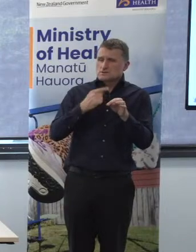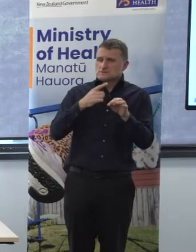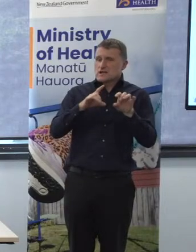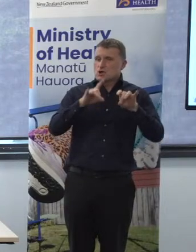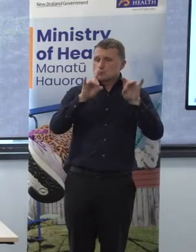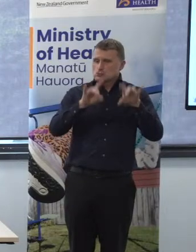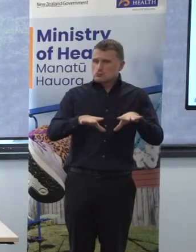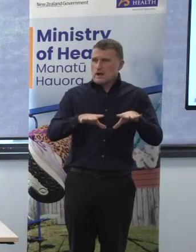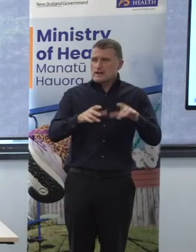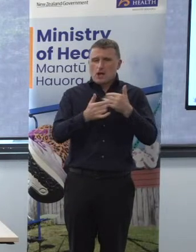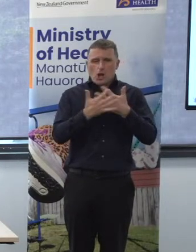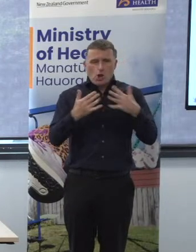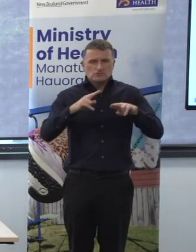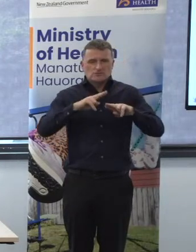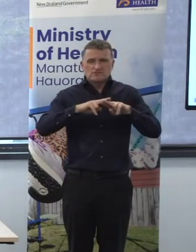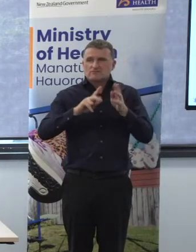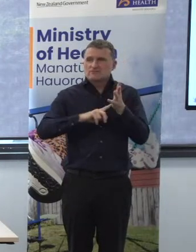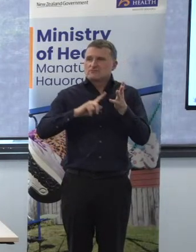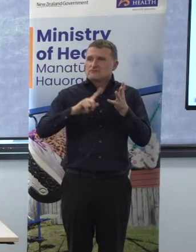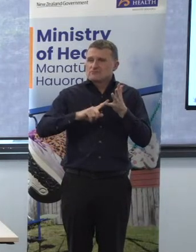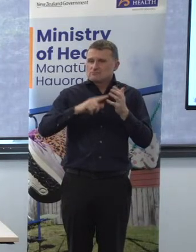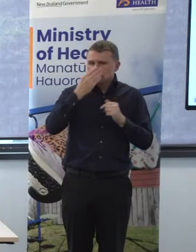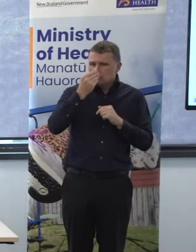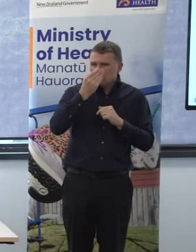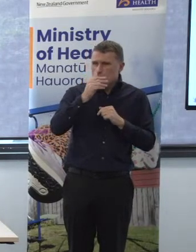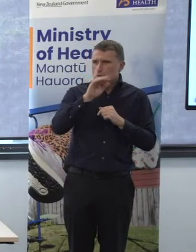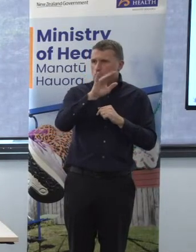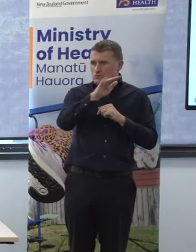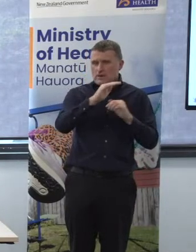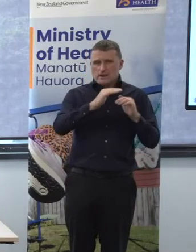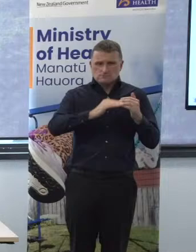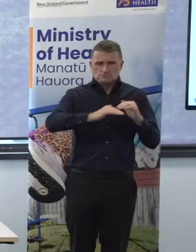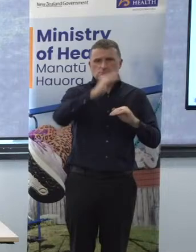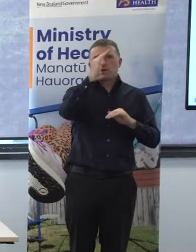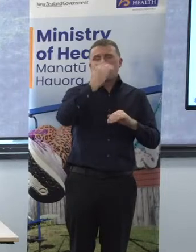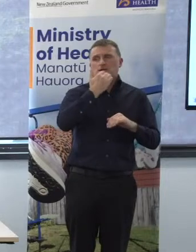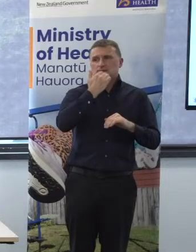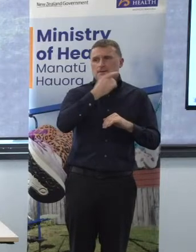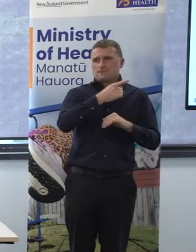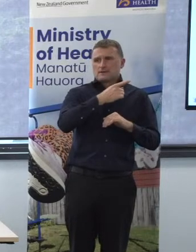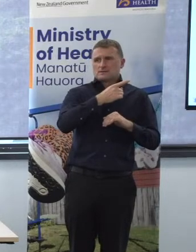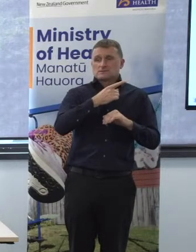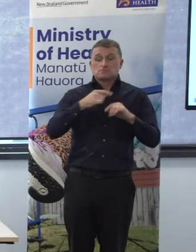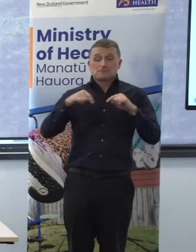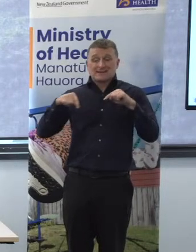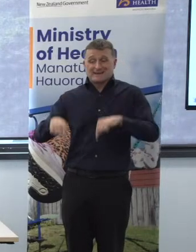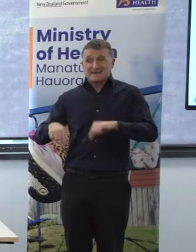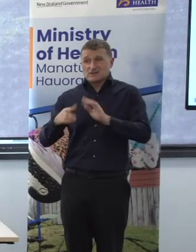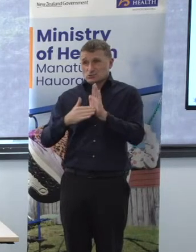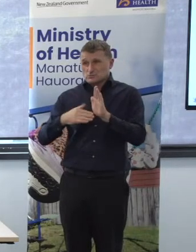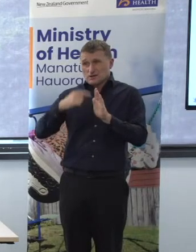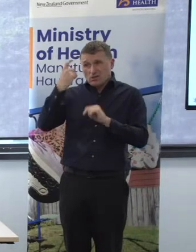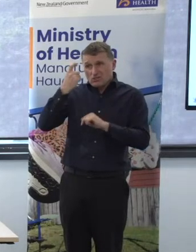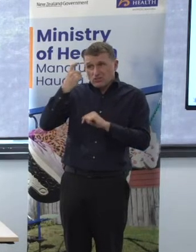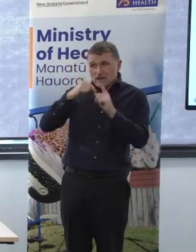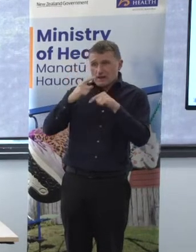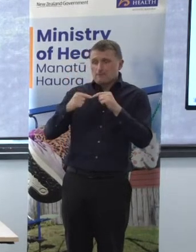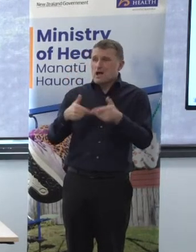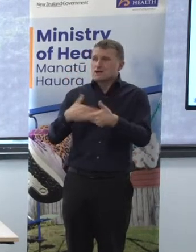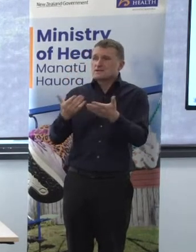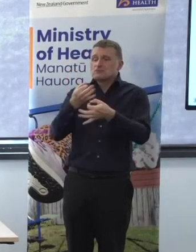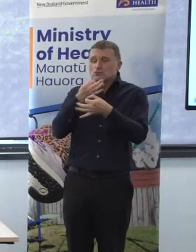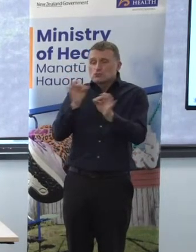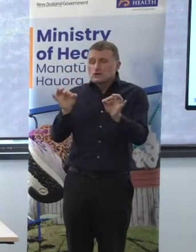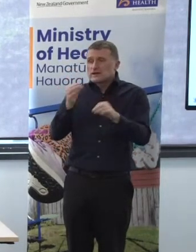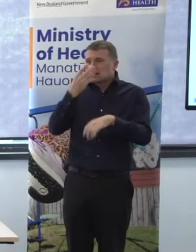the moment. Obviously that's something we're worried about here. Would we ever sort of consider giving free flu vaccinations to everyone in New Zealand, to sort of